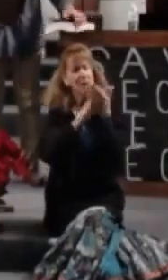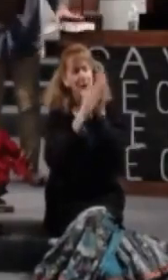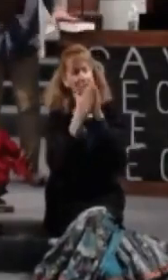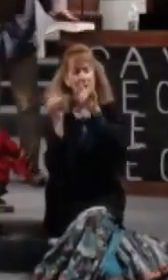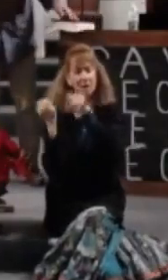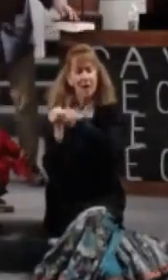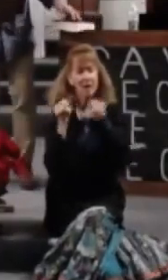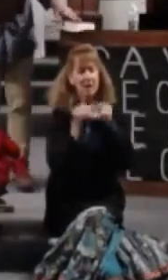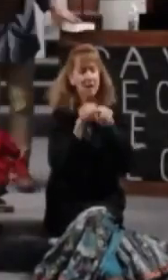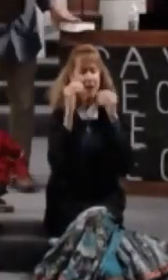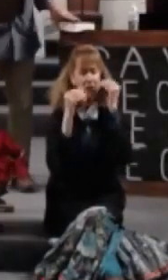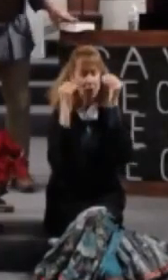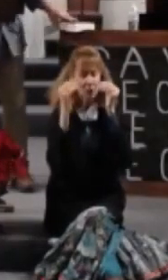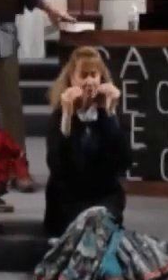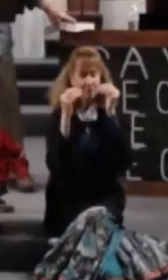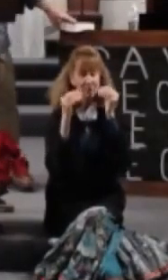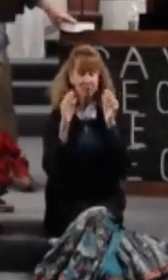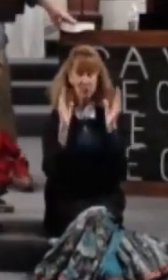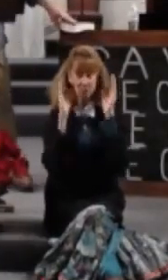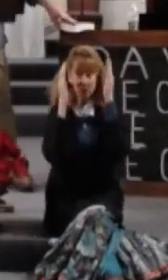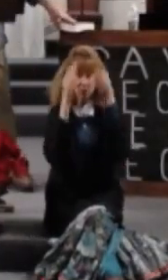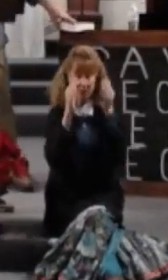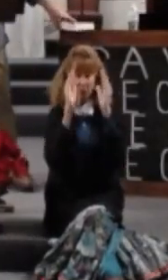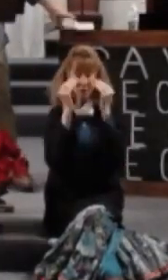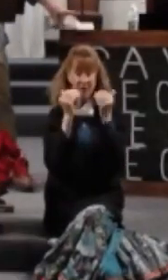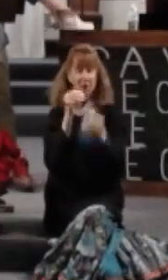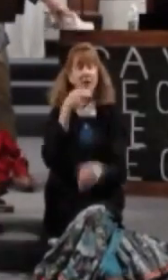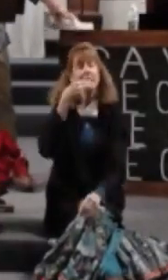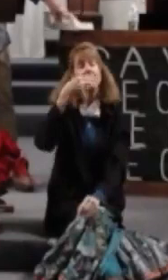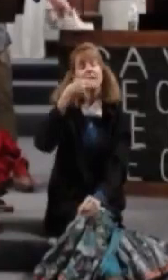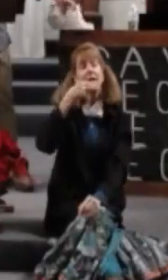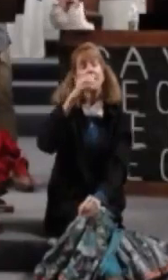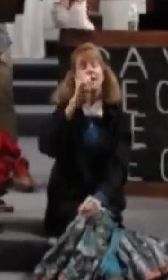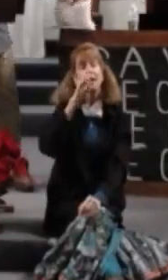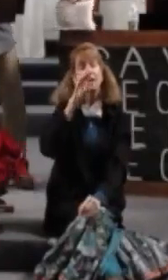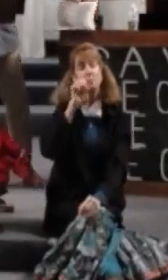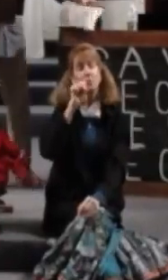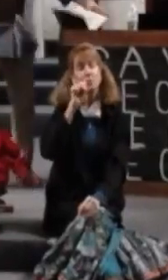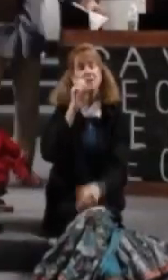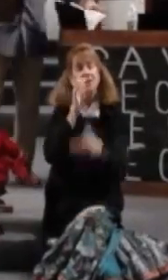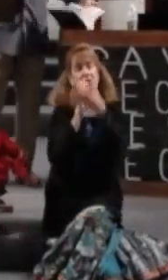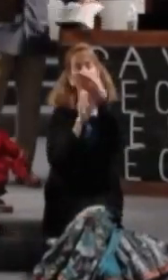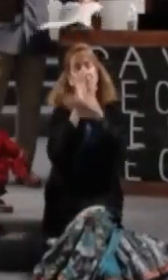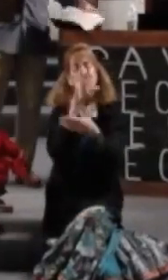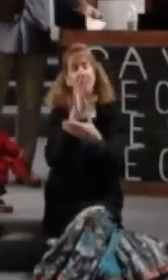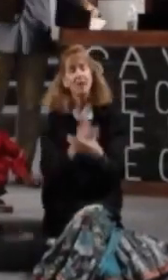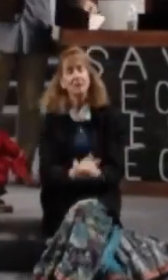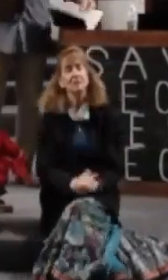Hebrews? Hebrews. Find Hebrews chapter 5.